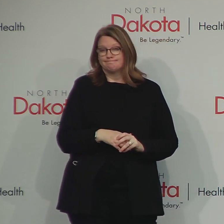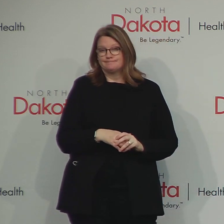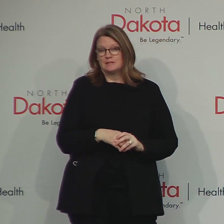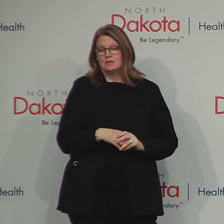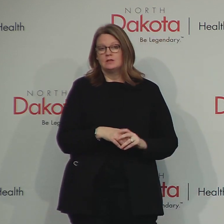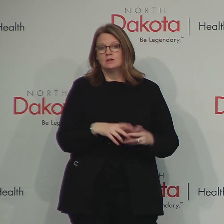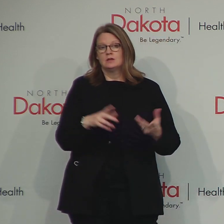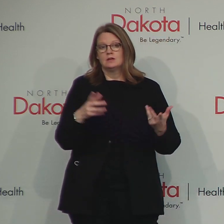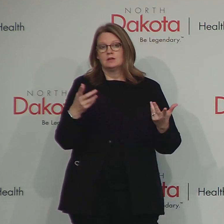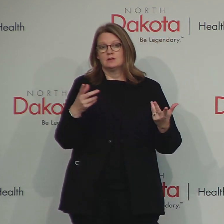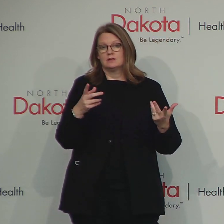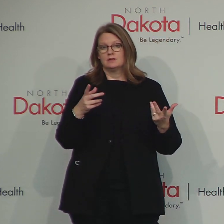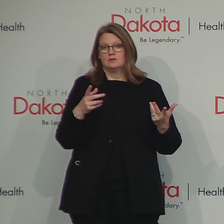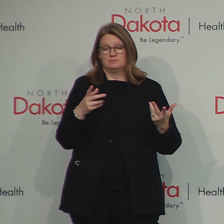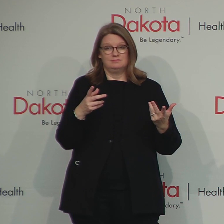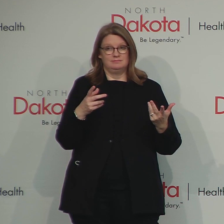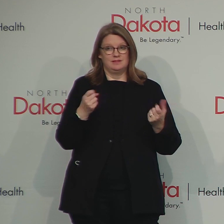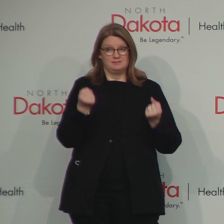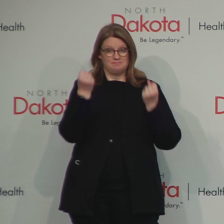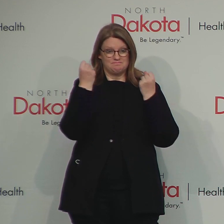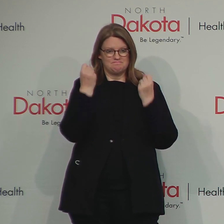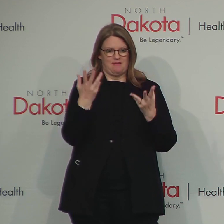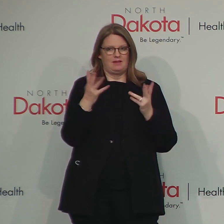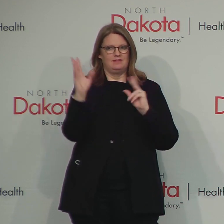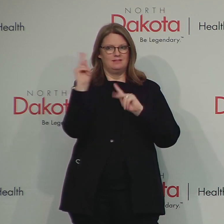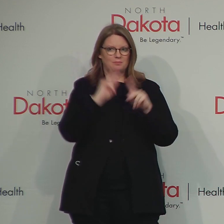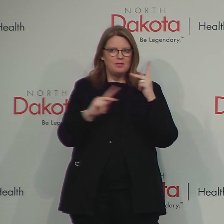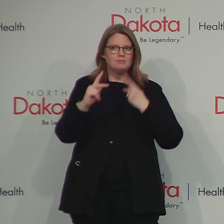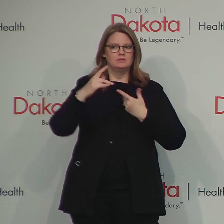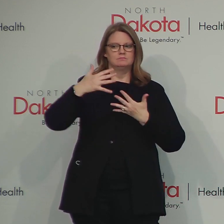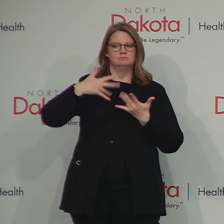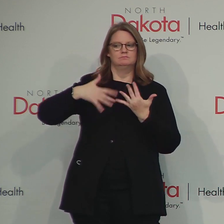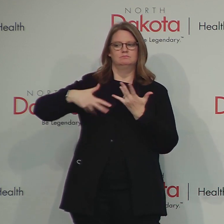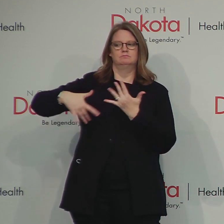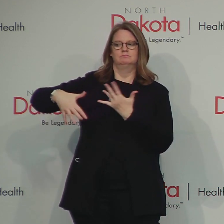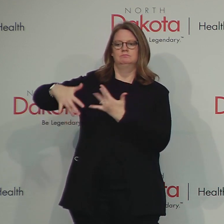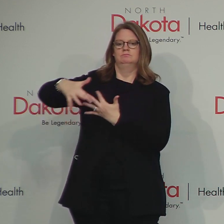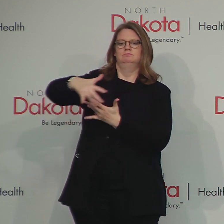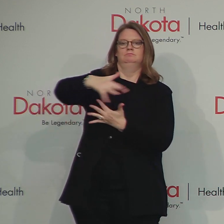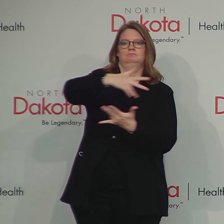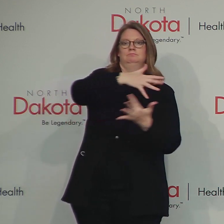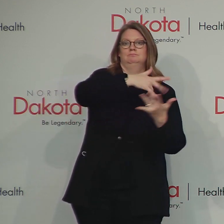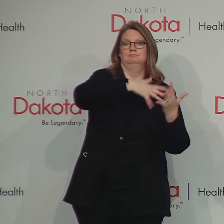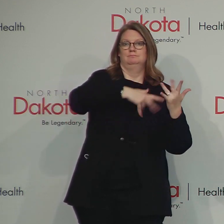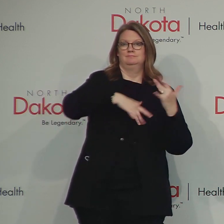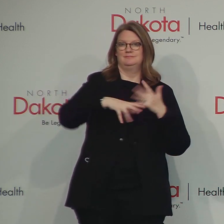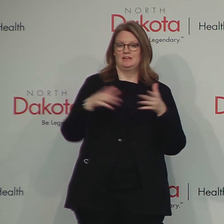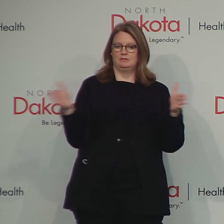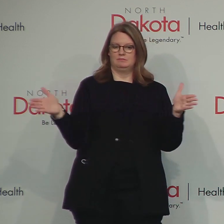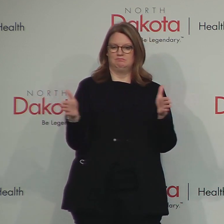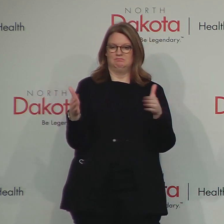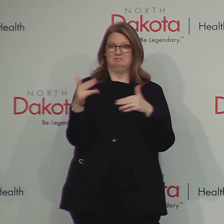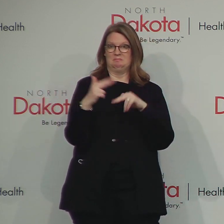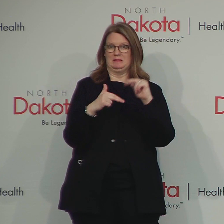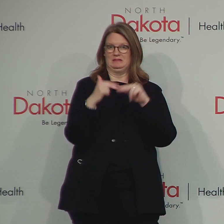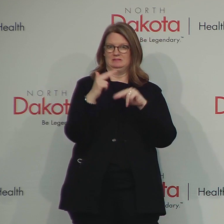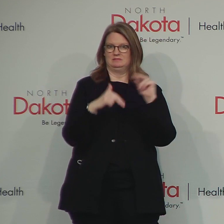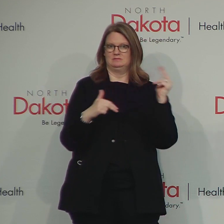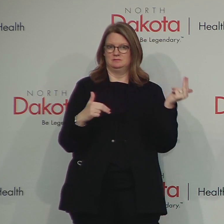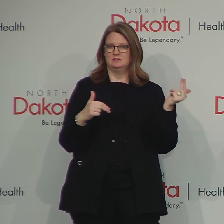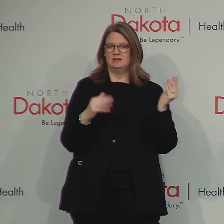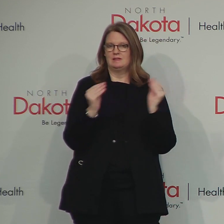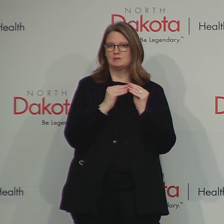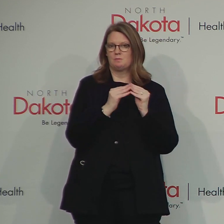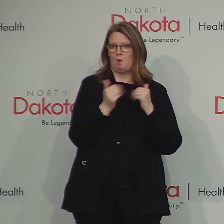see just mathematically when you've got that many people interacting in buildings where we have more risk.